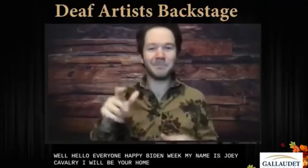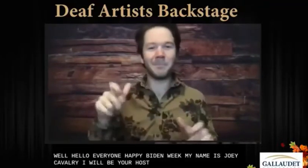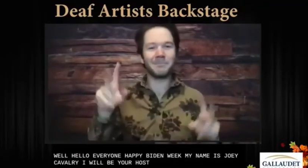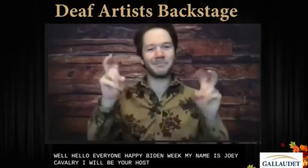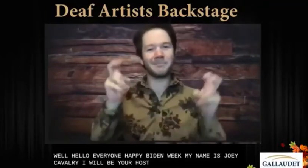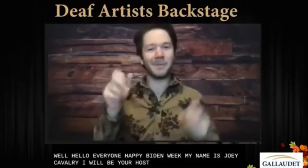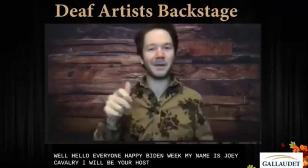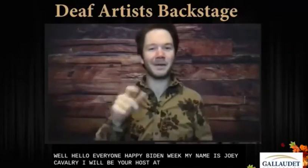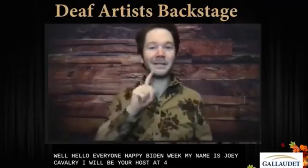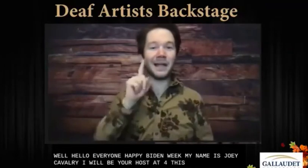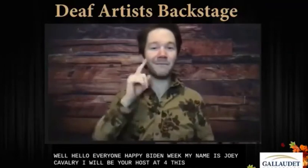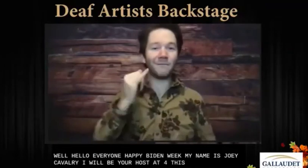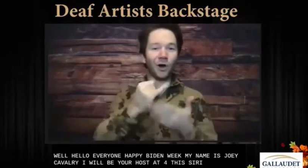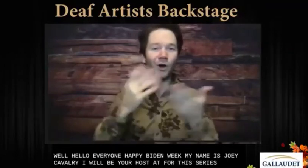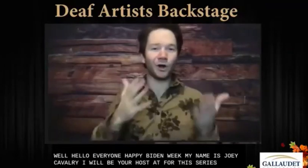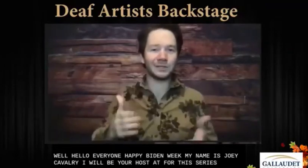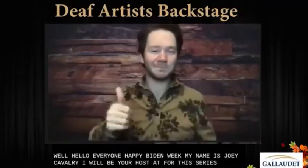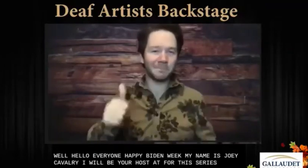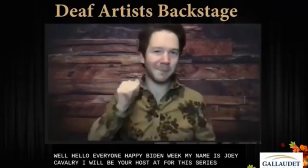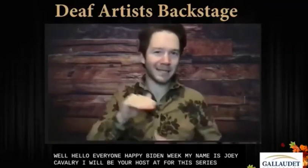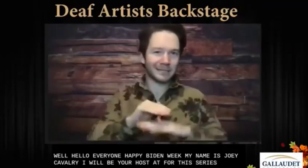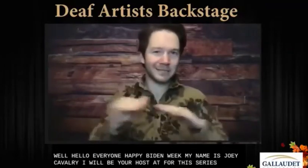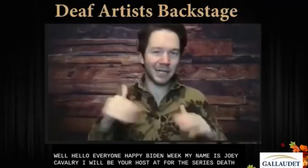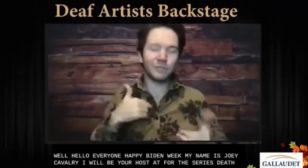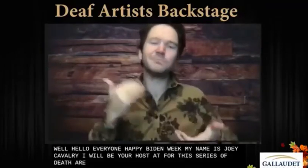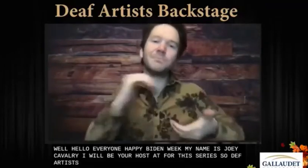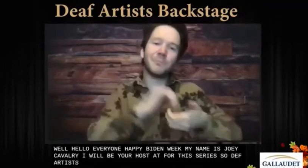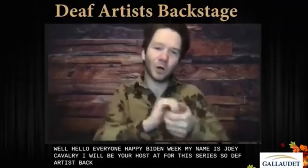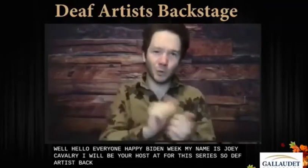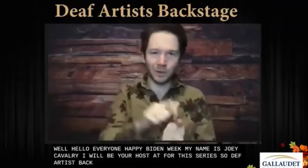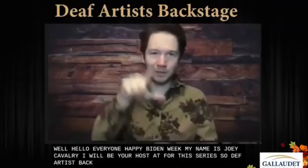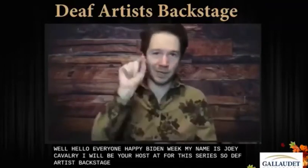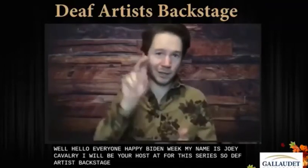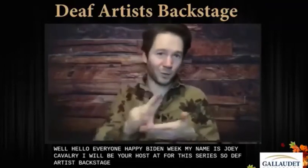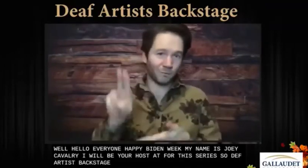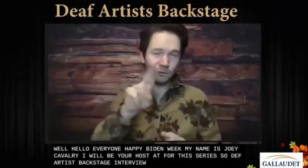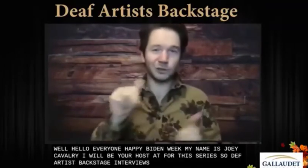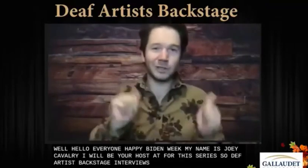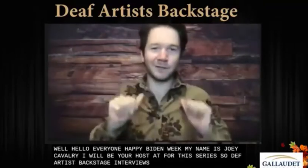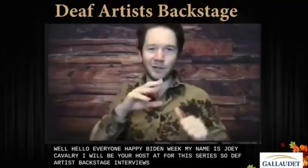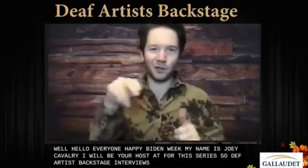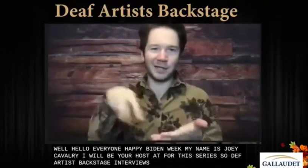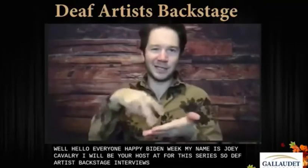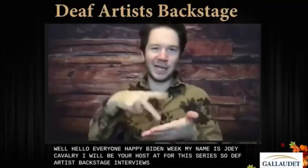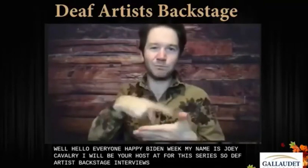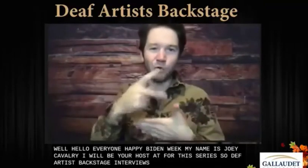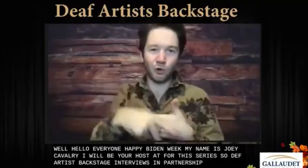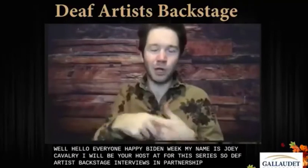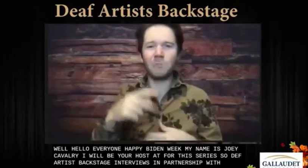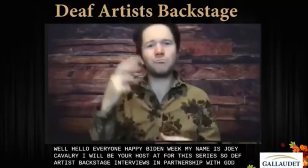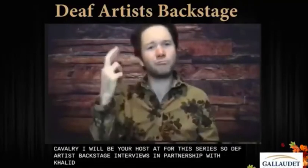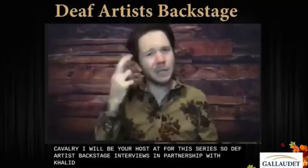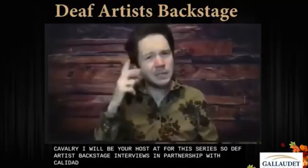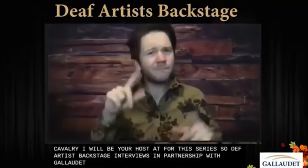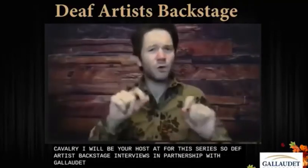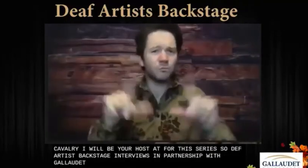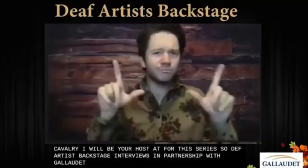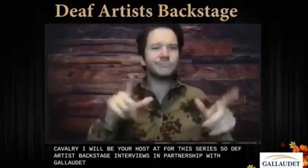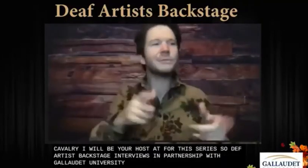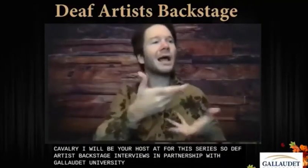host for this series of deaf artists backstage interviews in partnership with Gallaudet